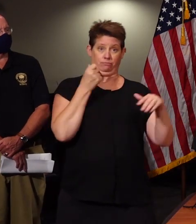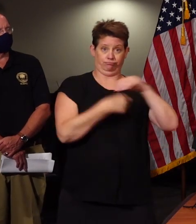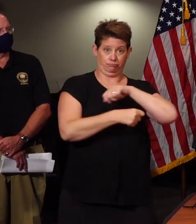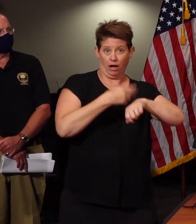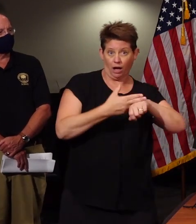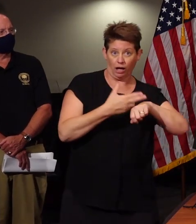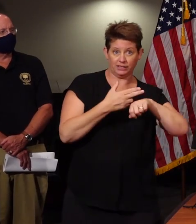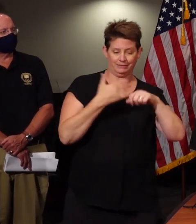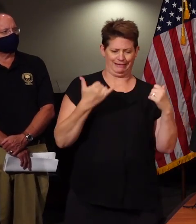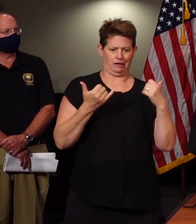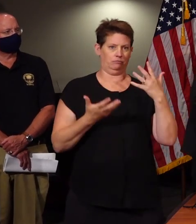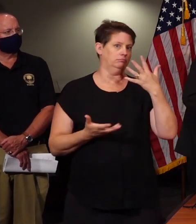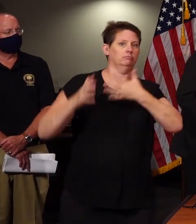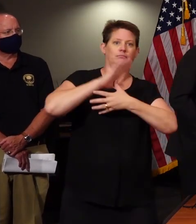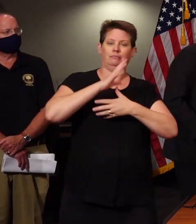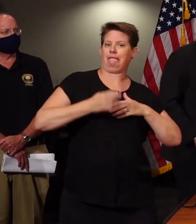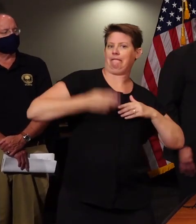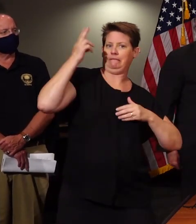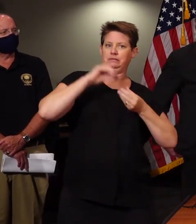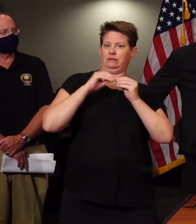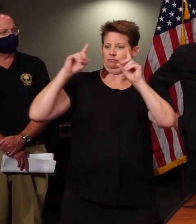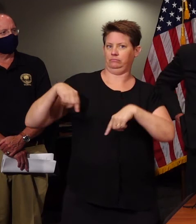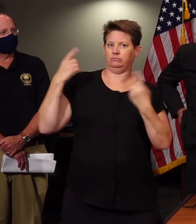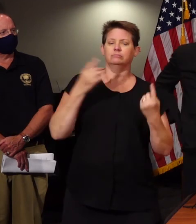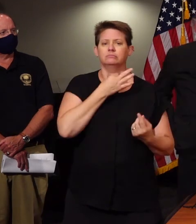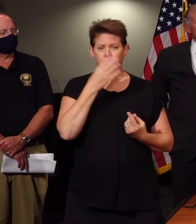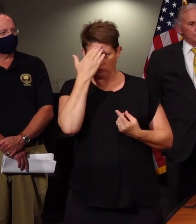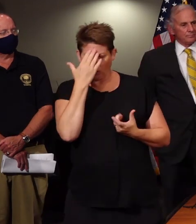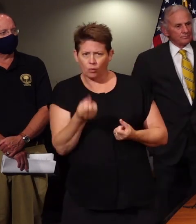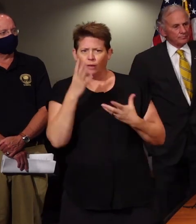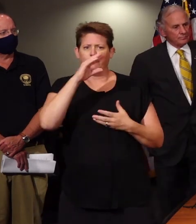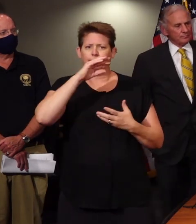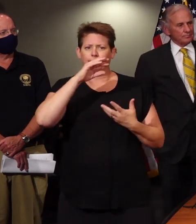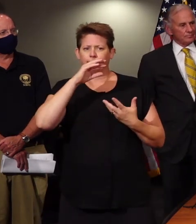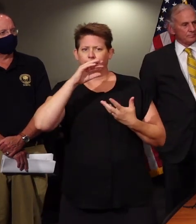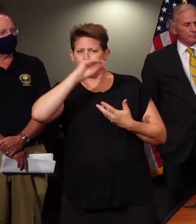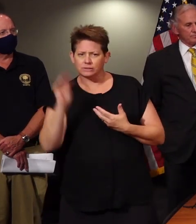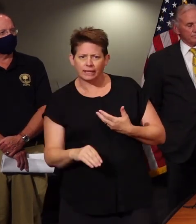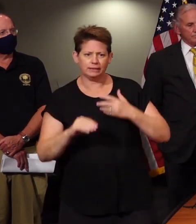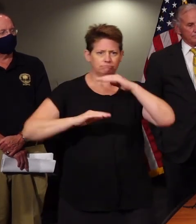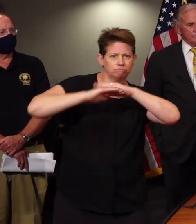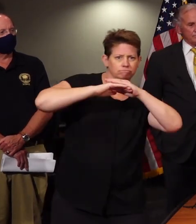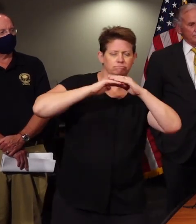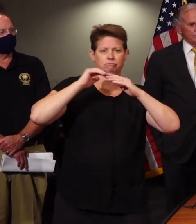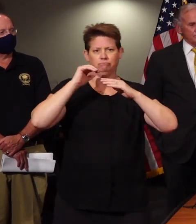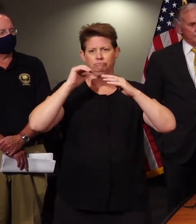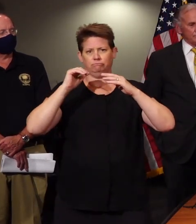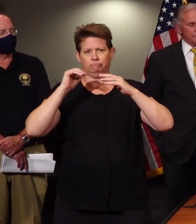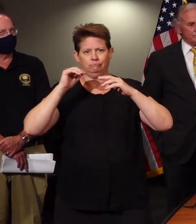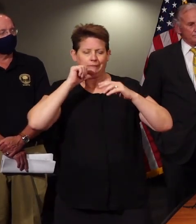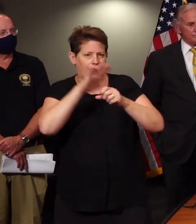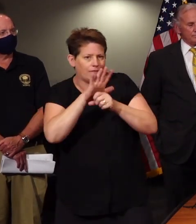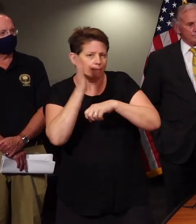an idea of what the statewide hospitalization rate is right now, how close we are to capacity again, and what the contingency plan is should the